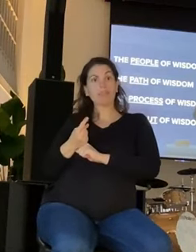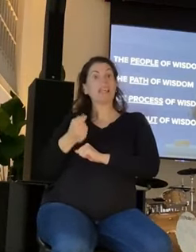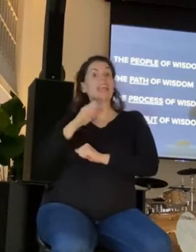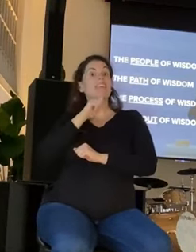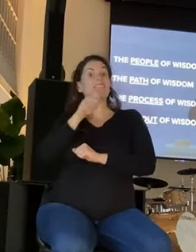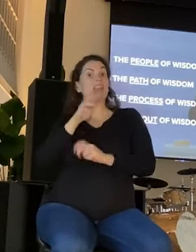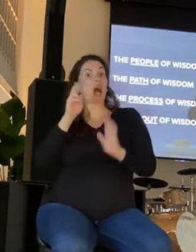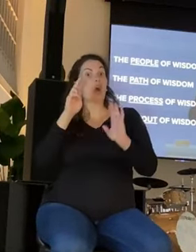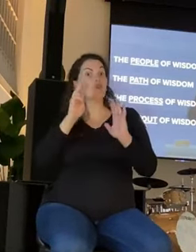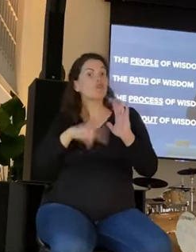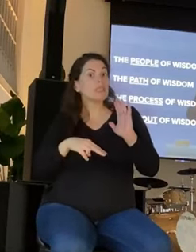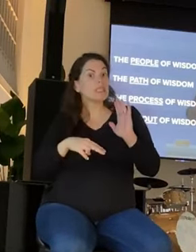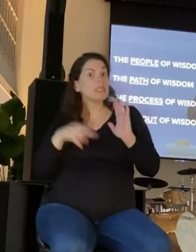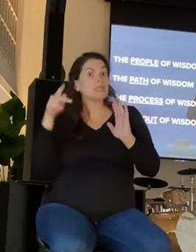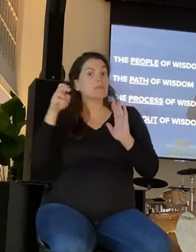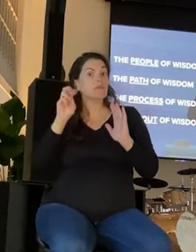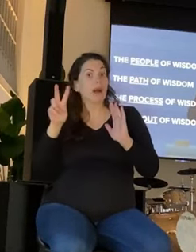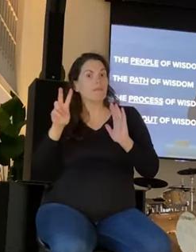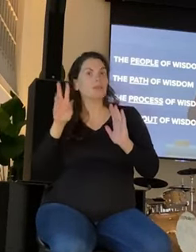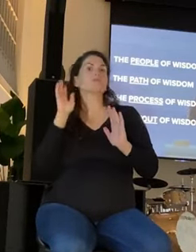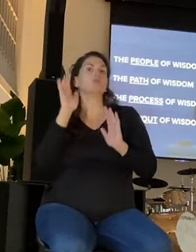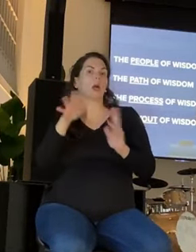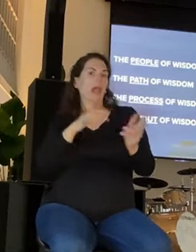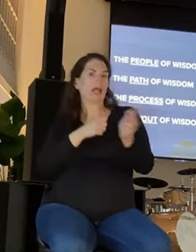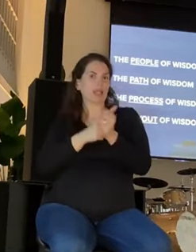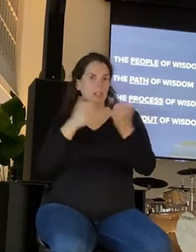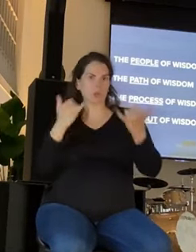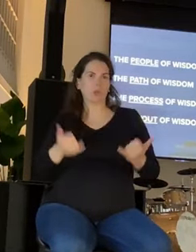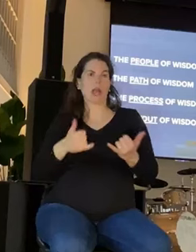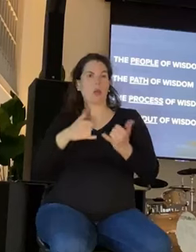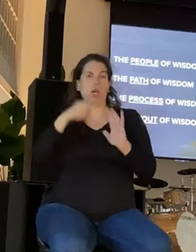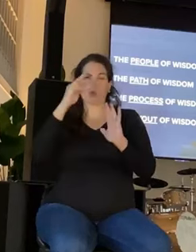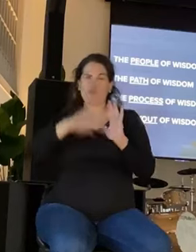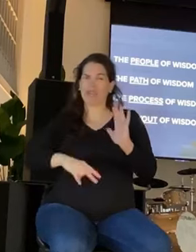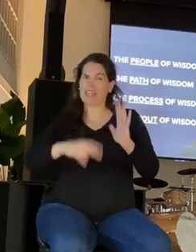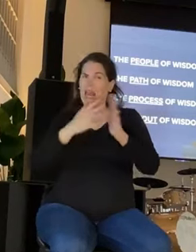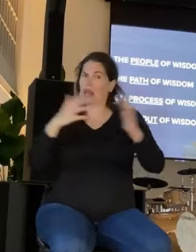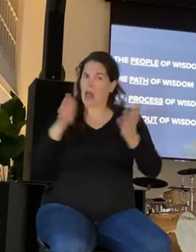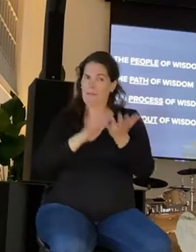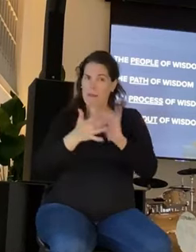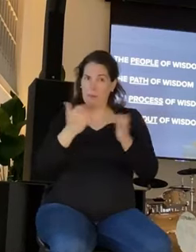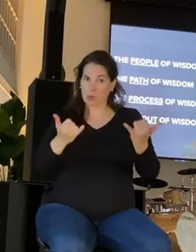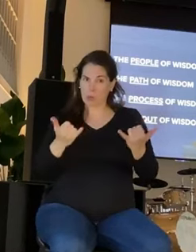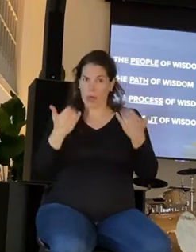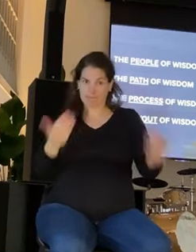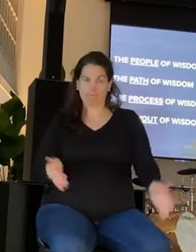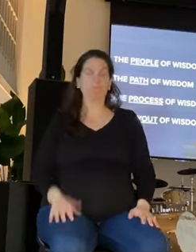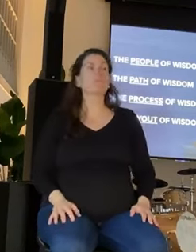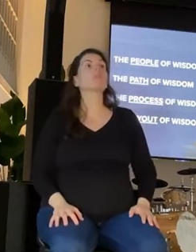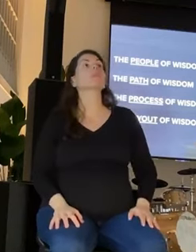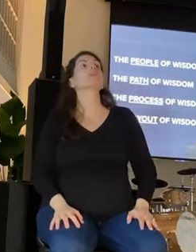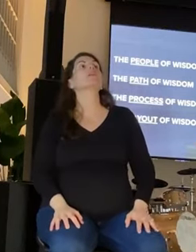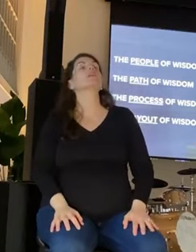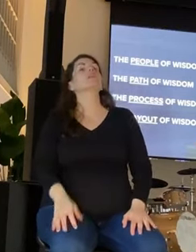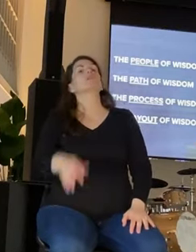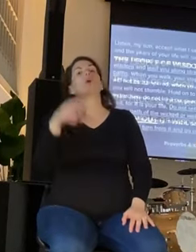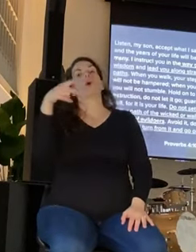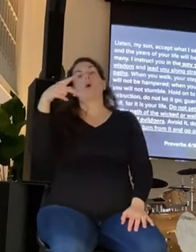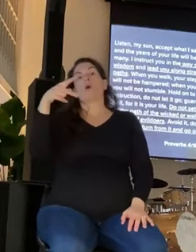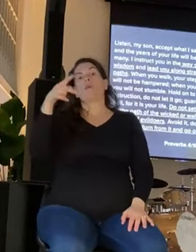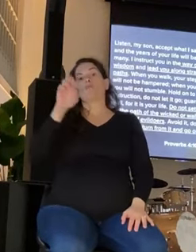up on your Proverbs reading, I'm going to catch you up today. I'm going to read a lot of scripture. Okay, so you're welcome. Here we go. Proverbs 4, starting in verse